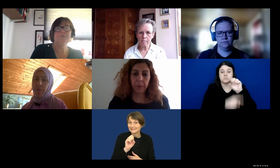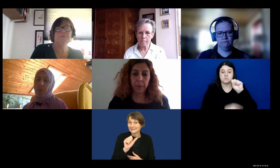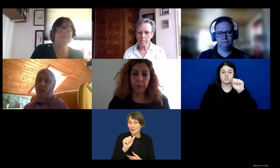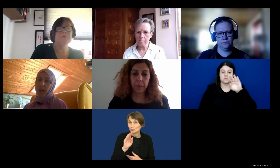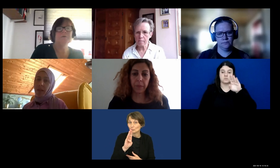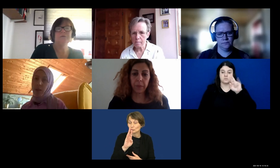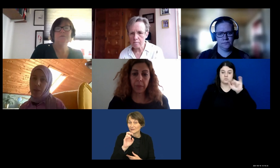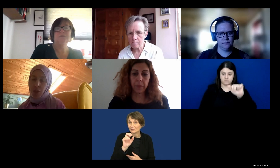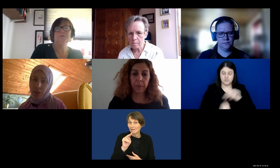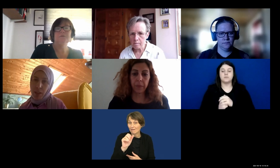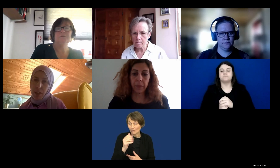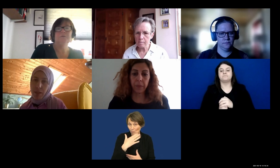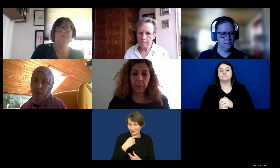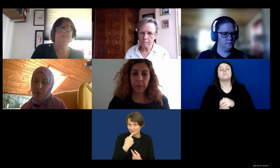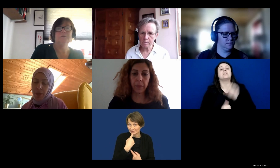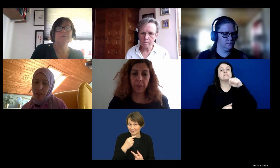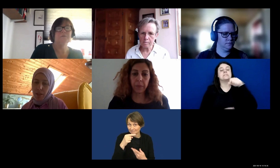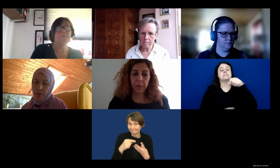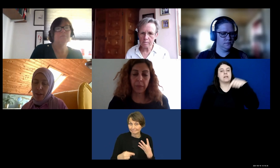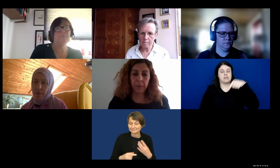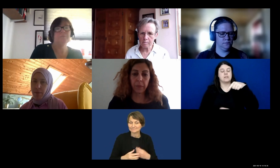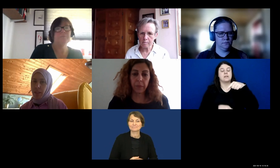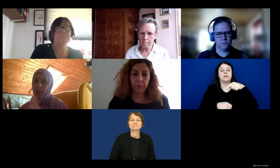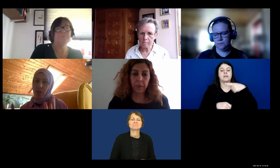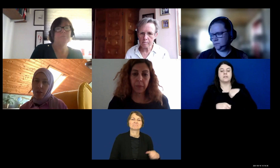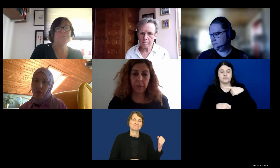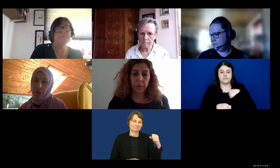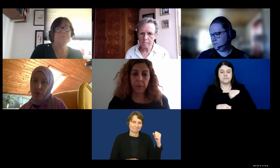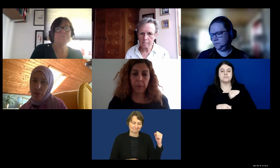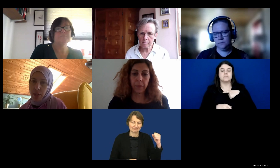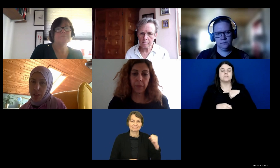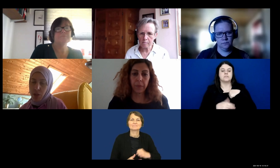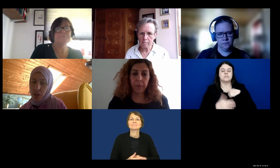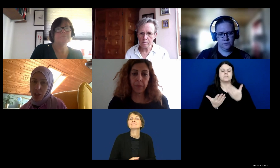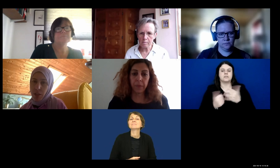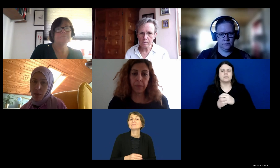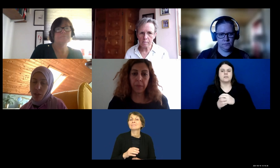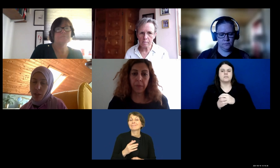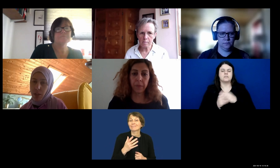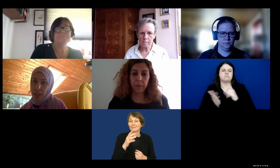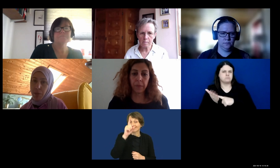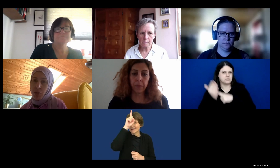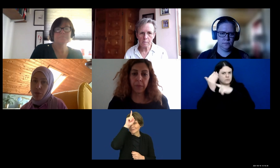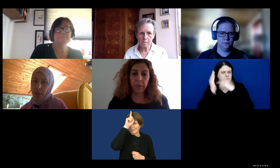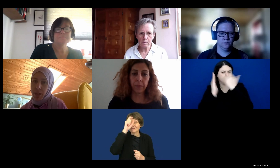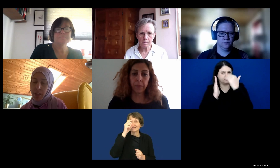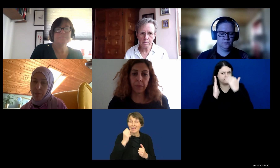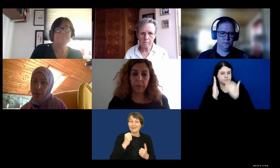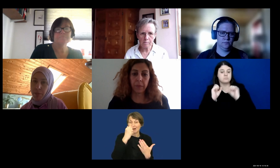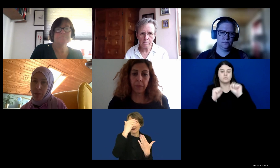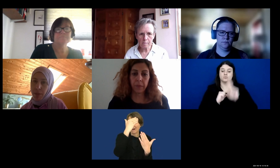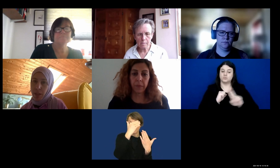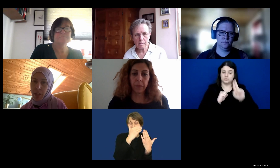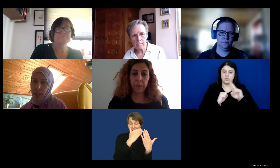Yeah, in Germany there's a big list of technologies which can be used by